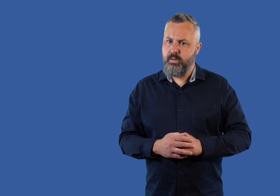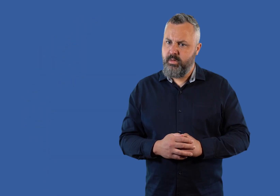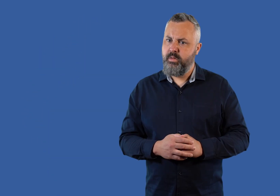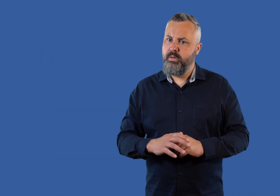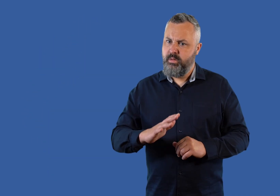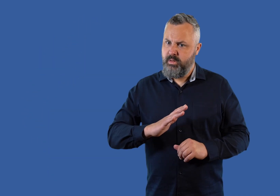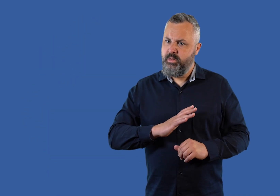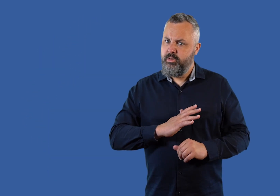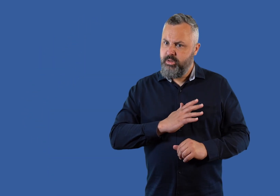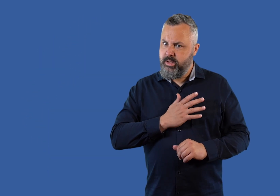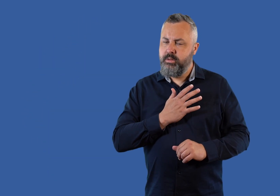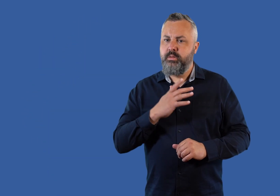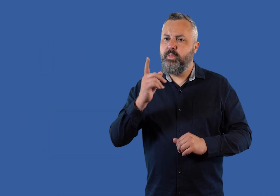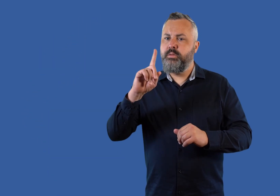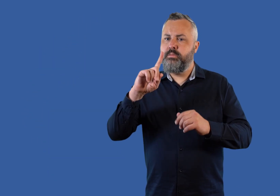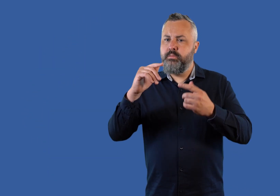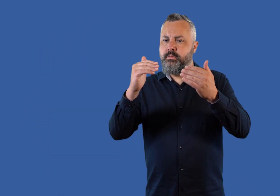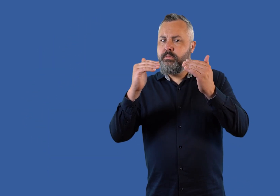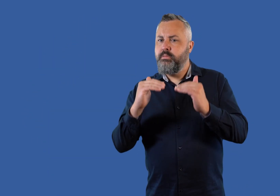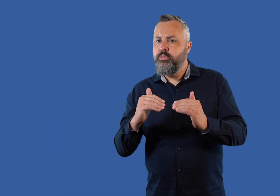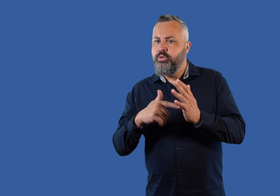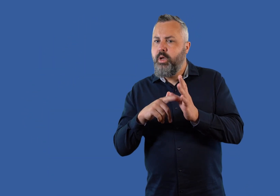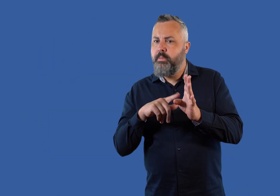Oh, interesting. And what is the text type?